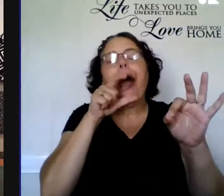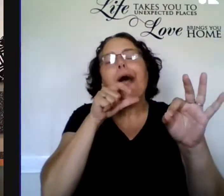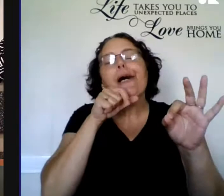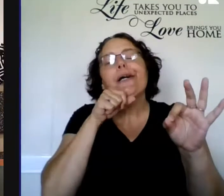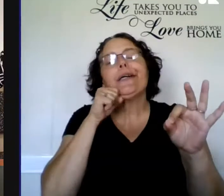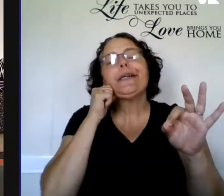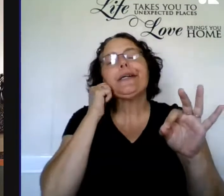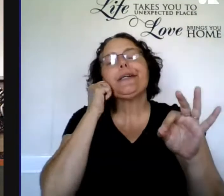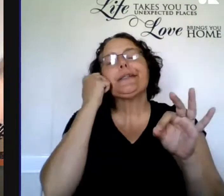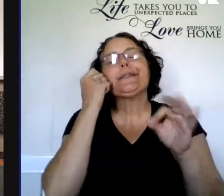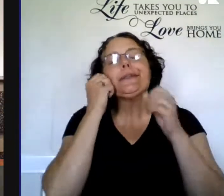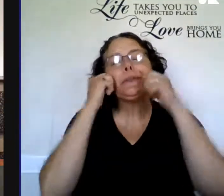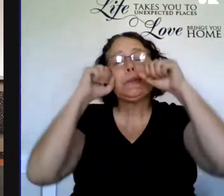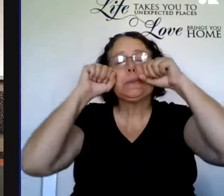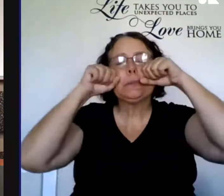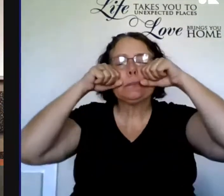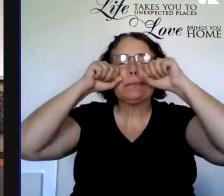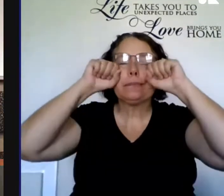Oh,